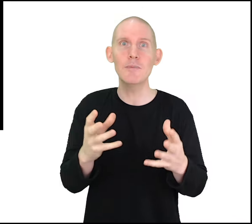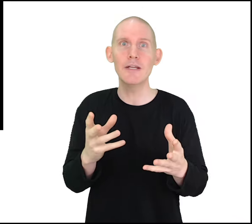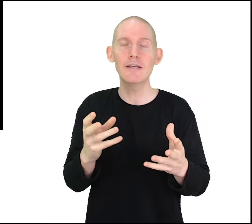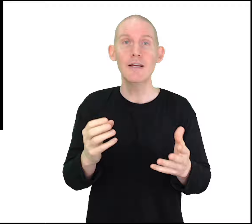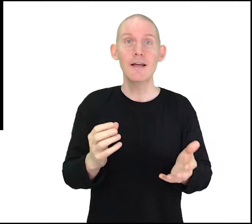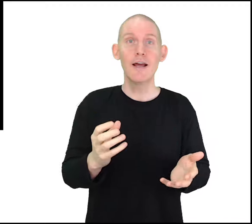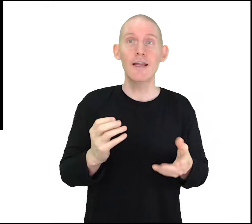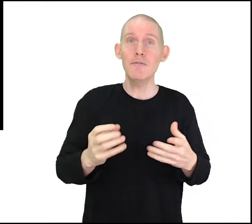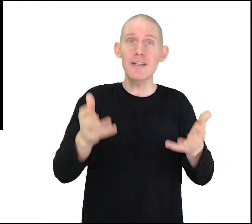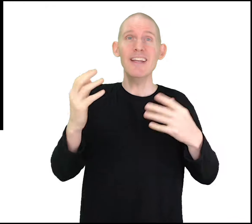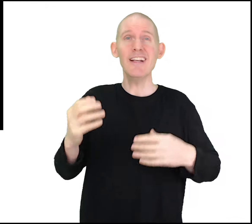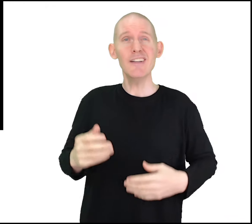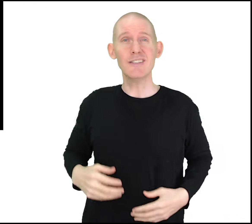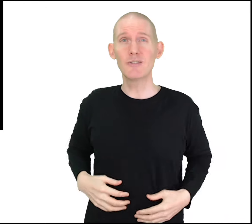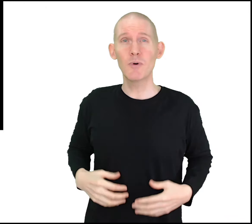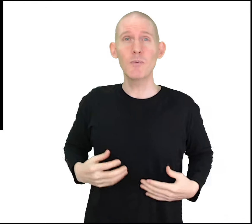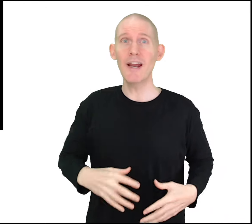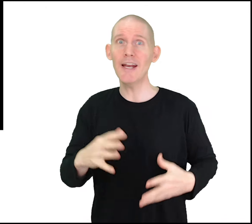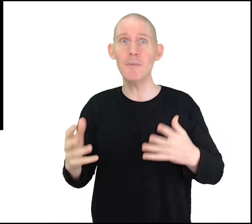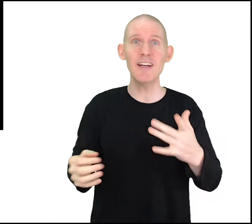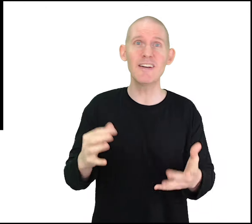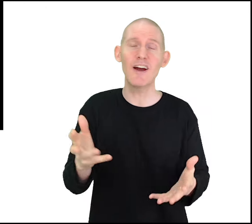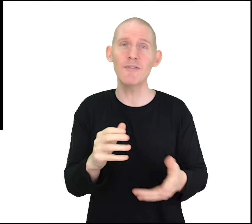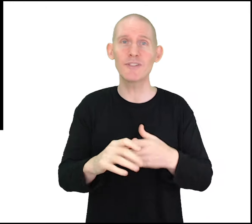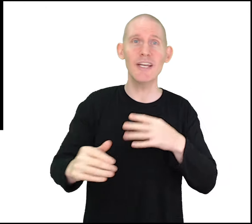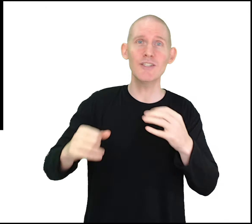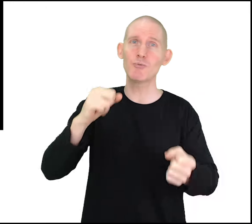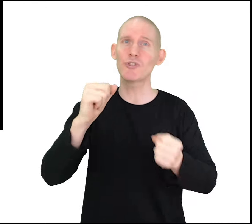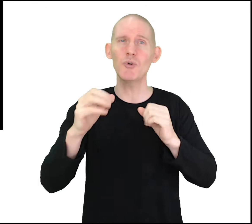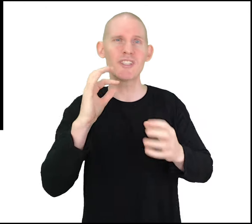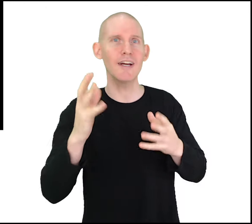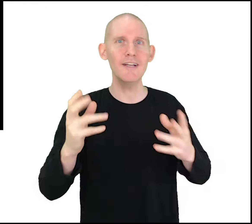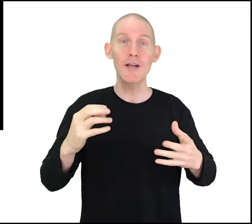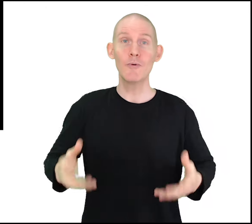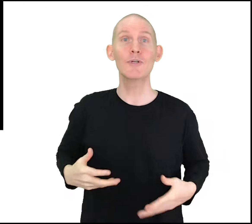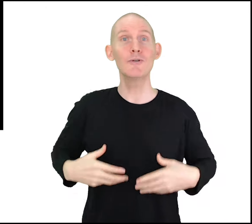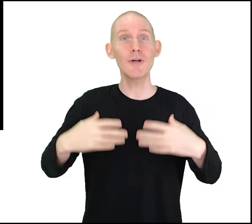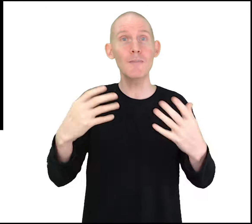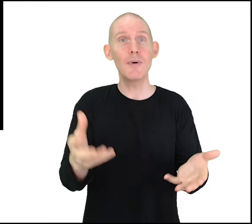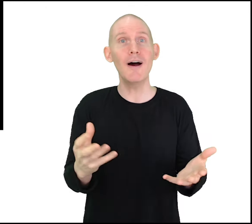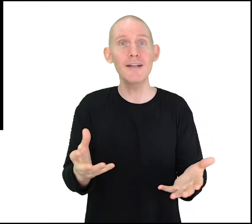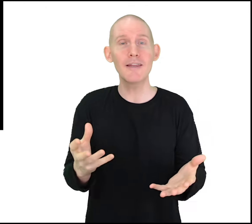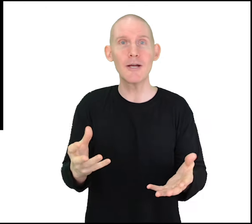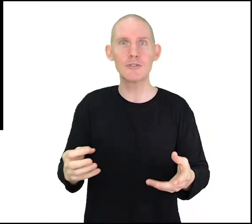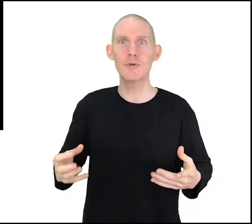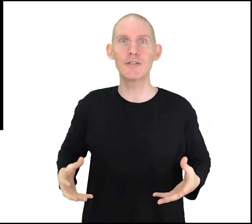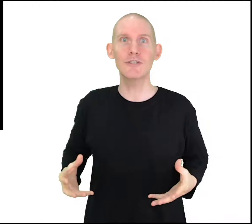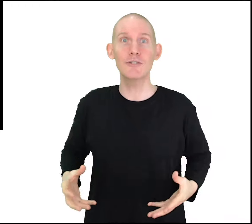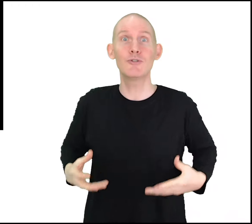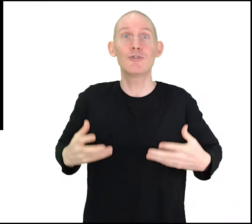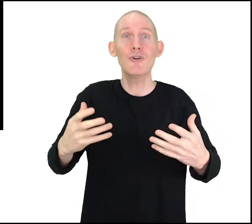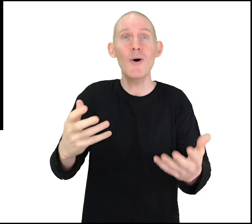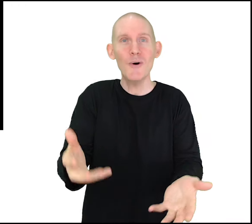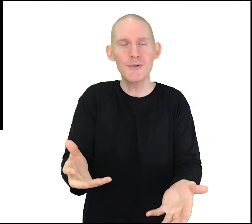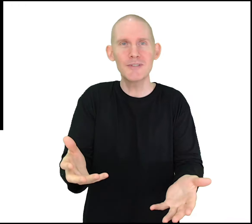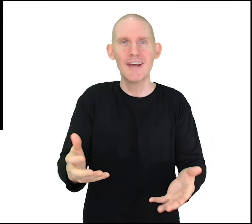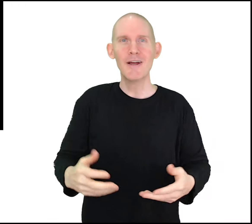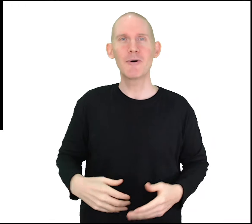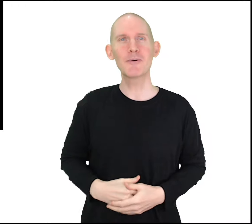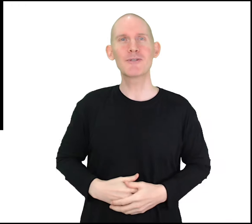animated. Even in English, when we're animated in a conversation, we're so excited, we use our body language because it just shows what we're trying